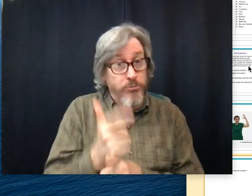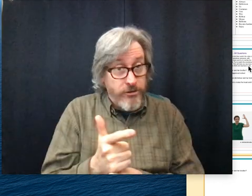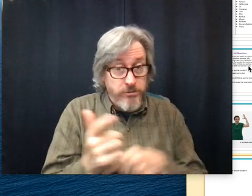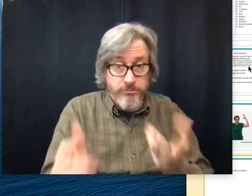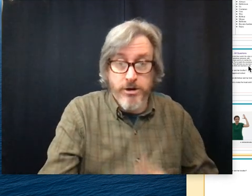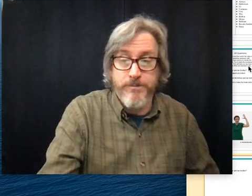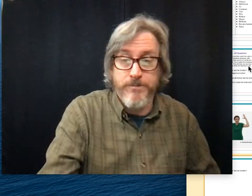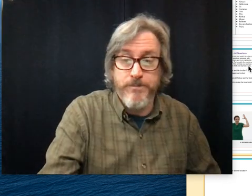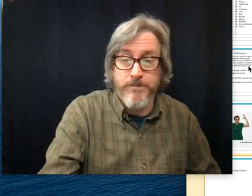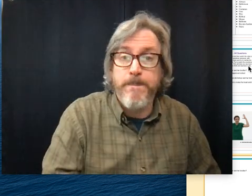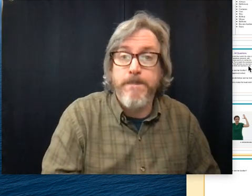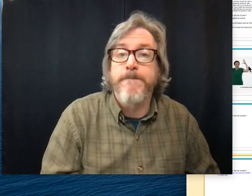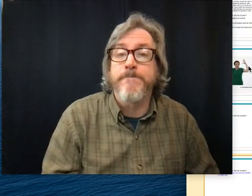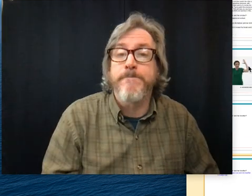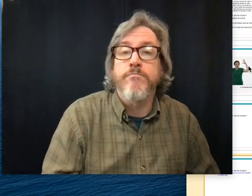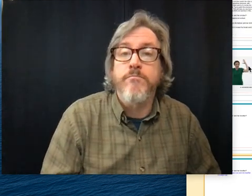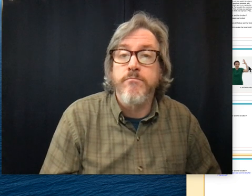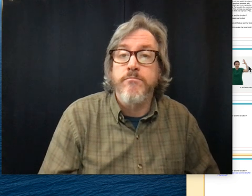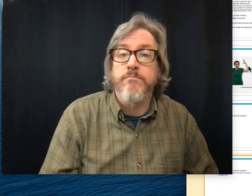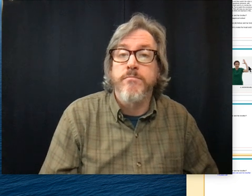And her brother, right?